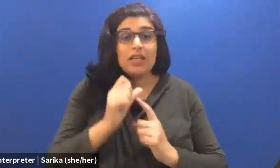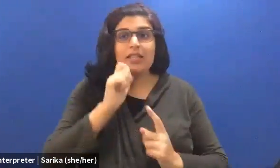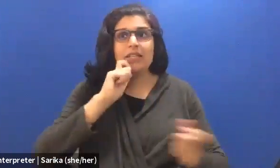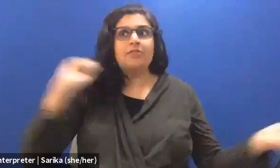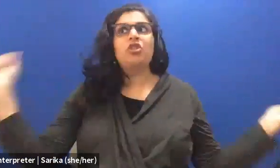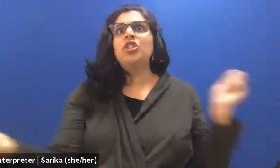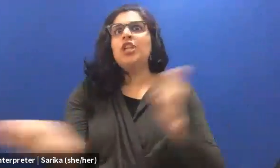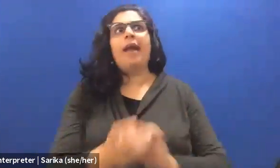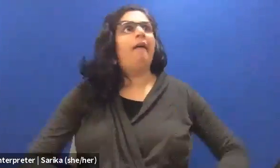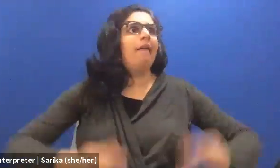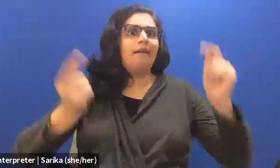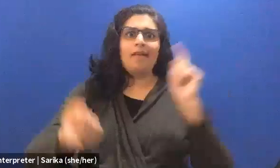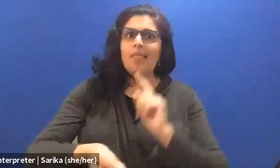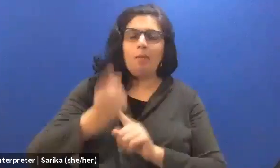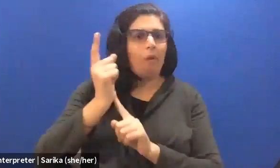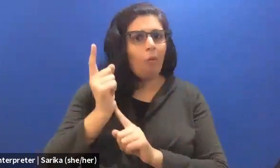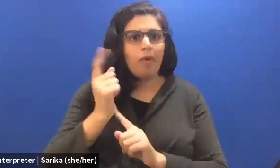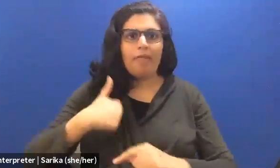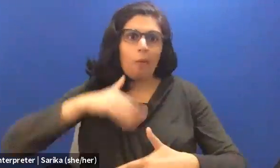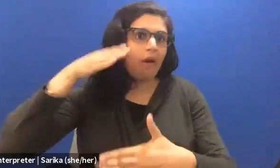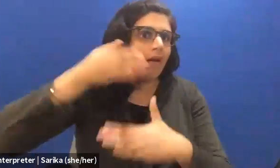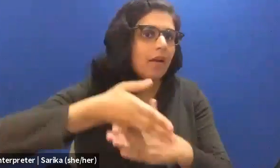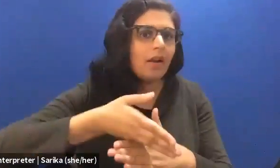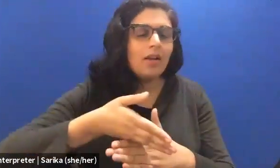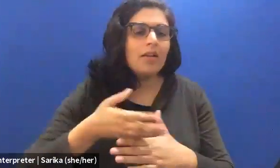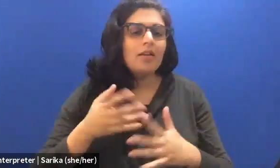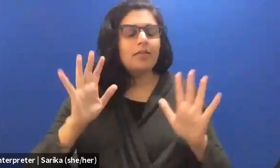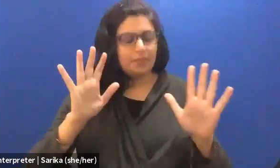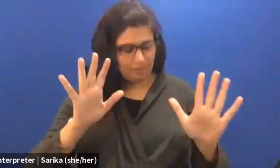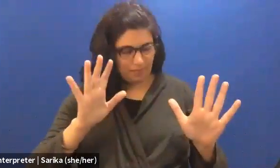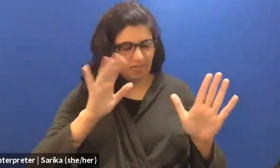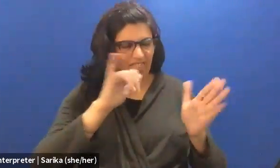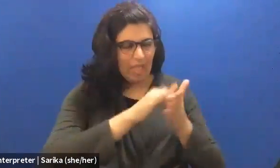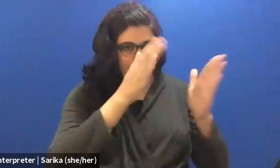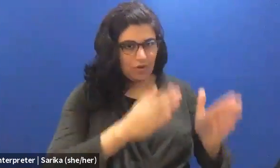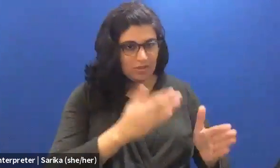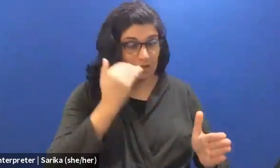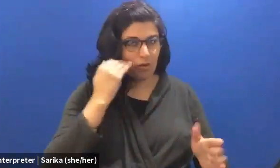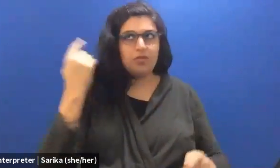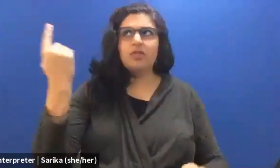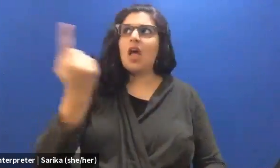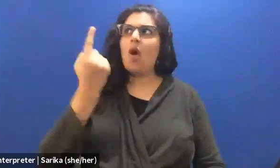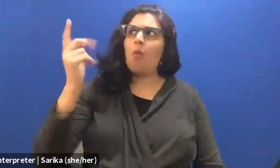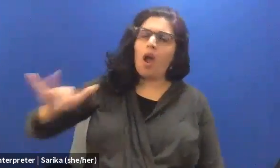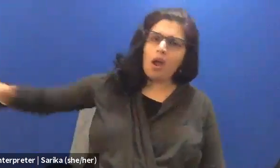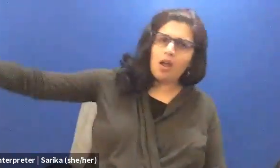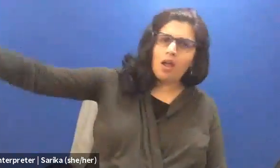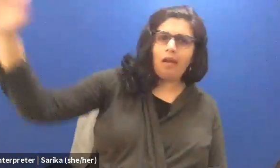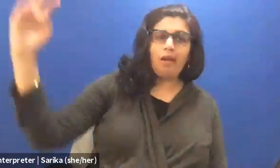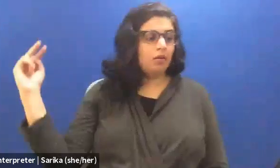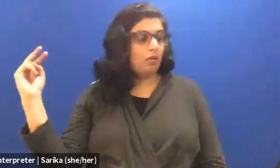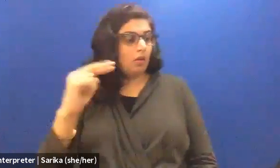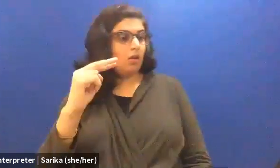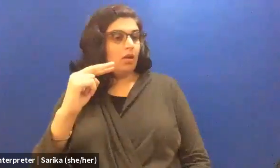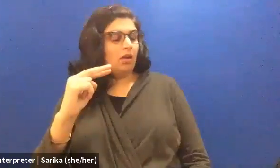miraculously in that particular second that we intervene, that person knows that somebody somewhere saw something and is willing to